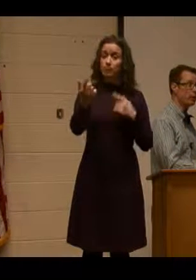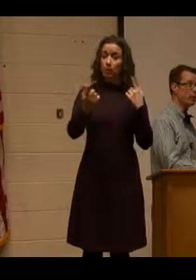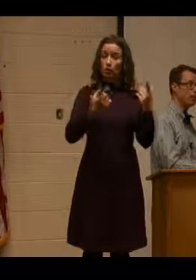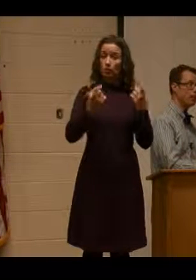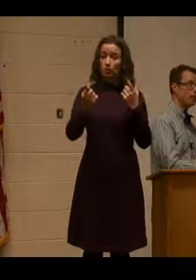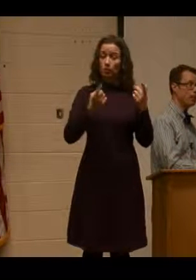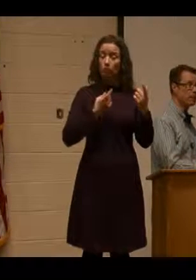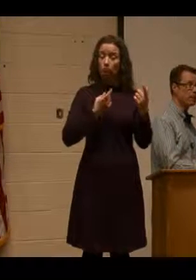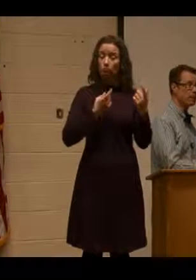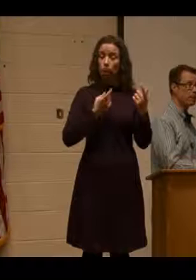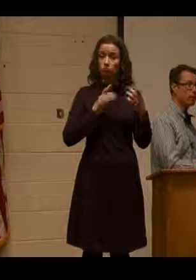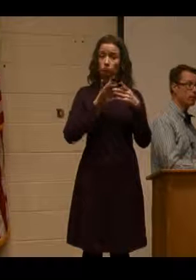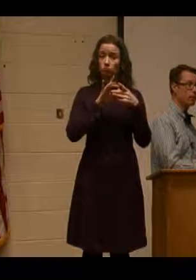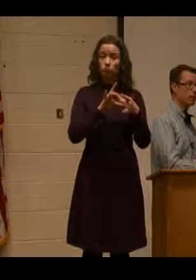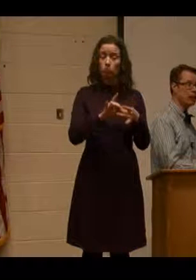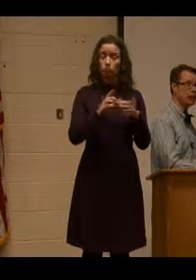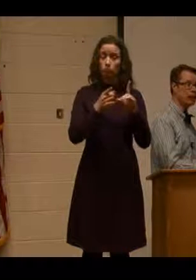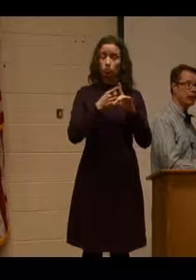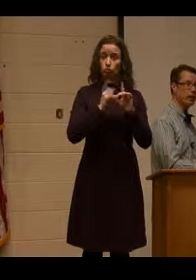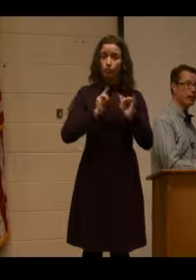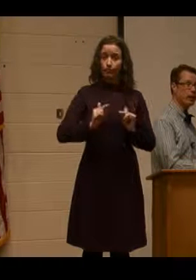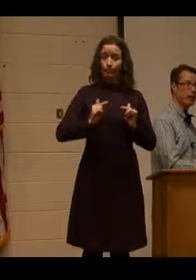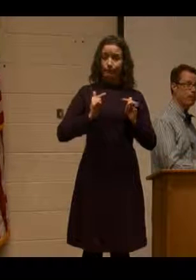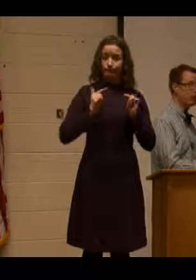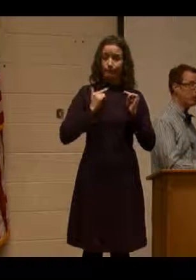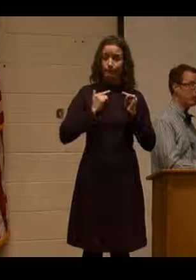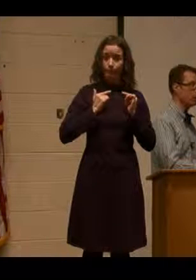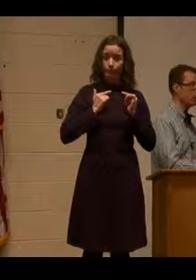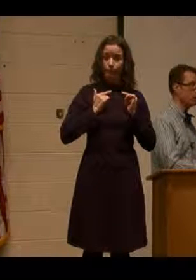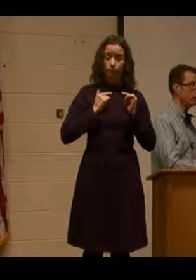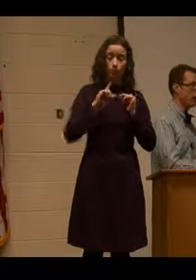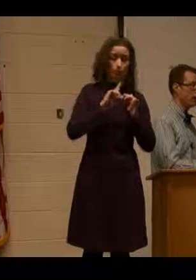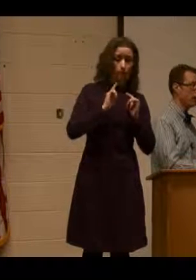with the living part of BTL?